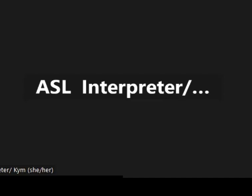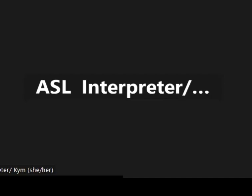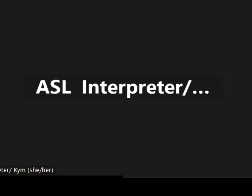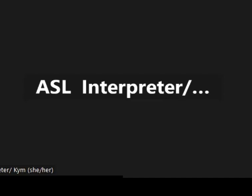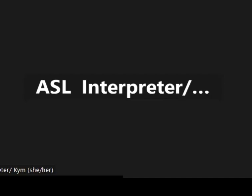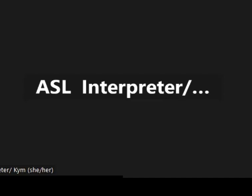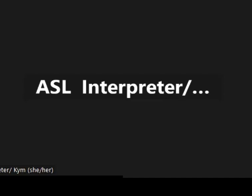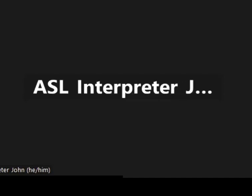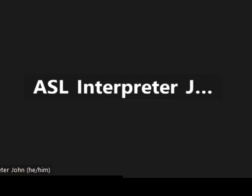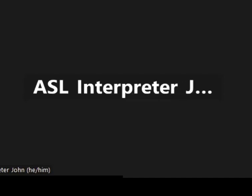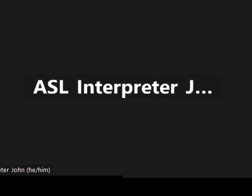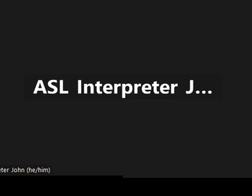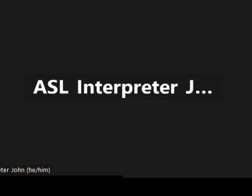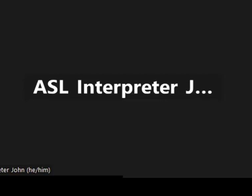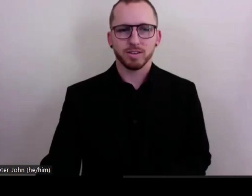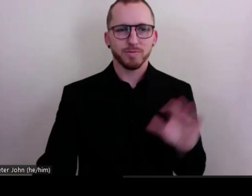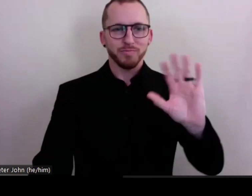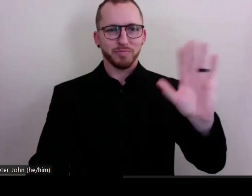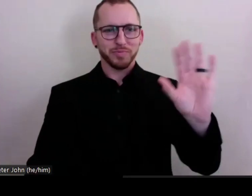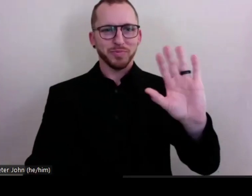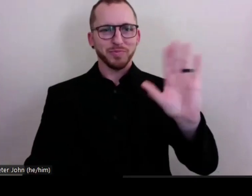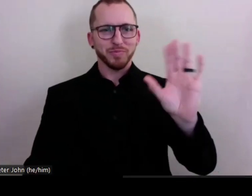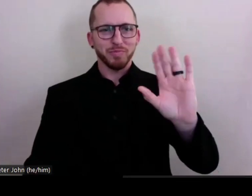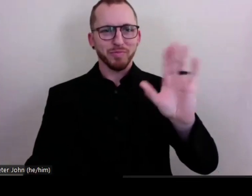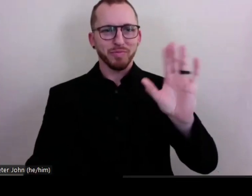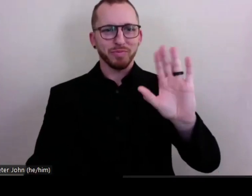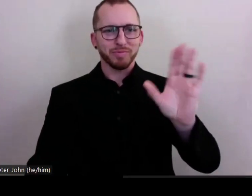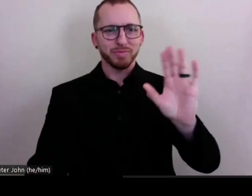That's how I kind of had it originally, like planned, but